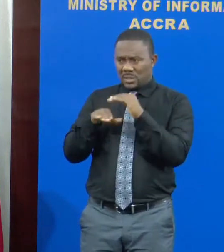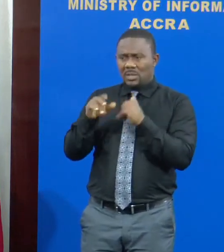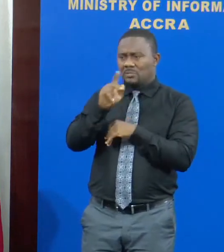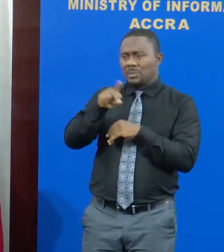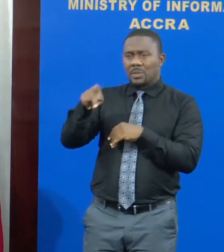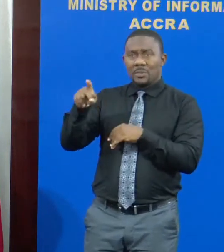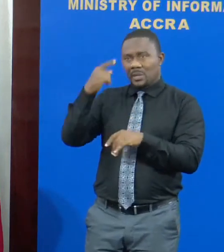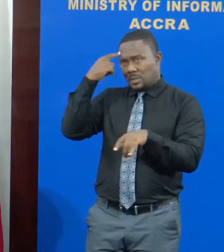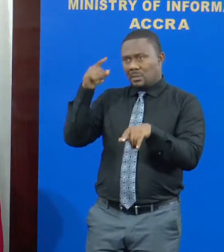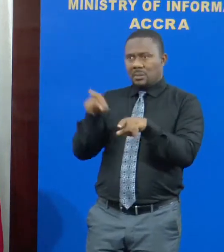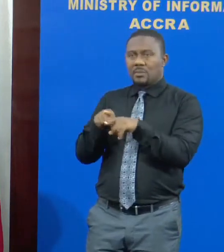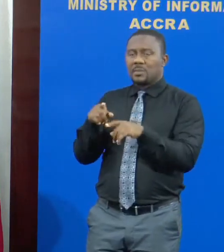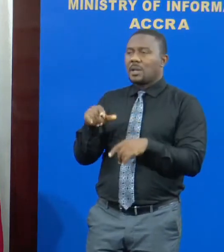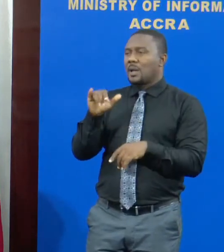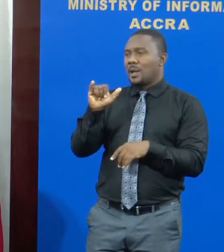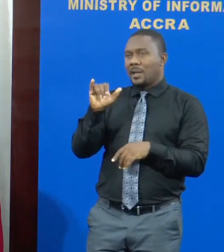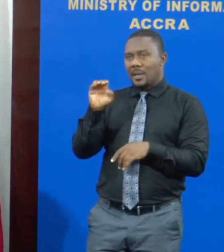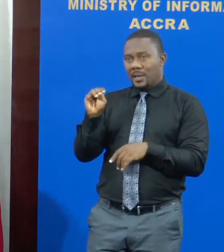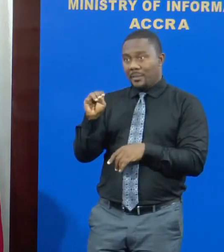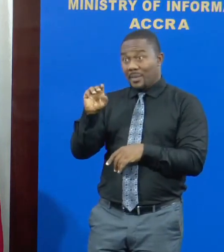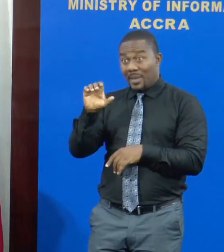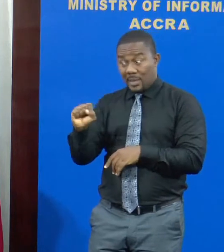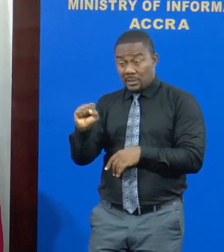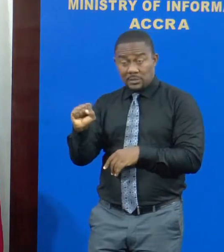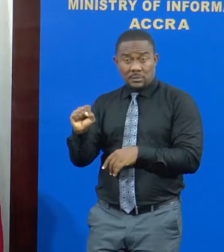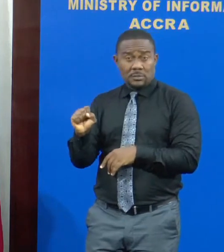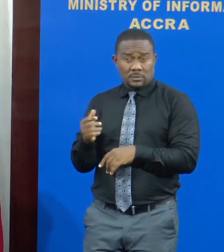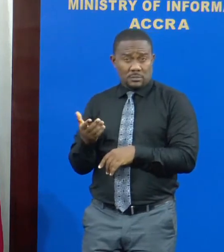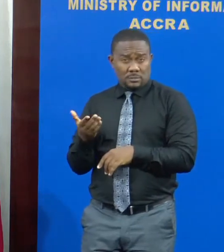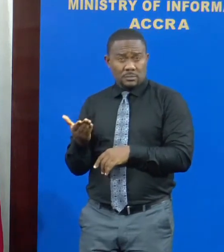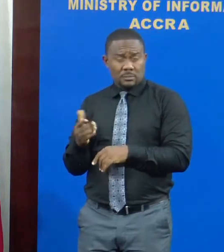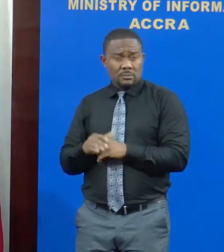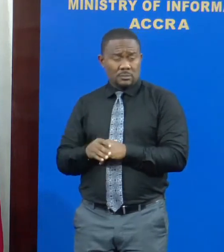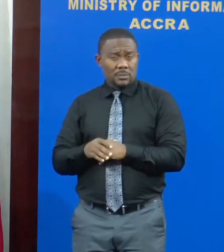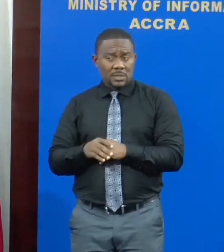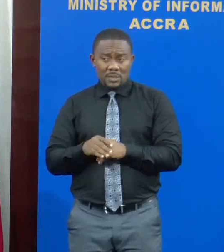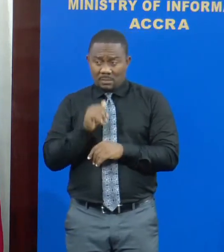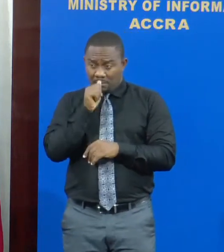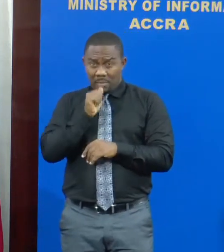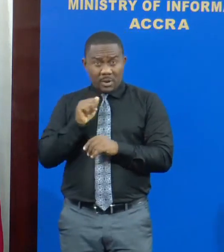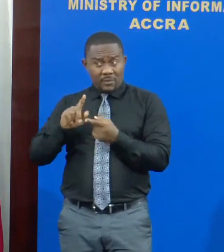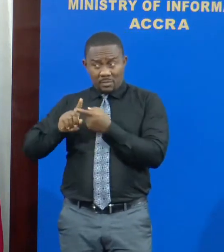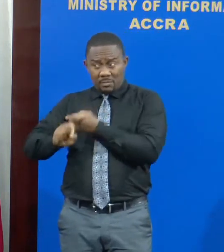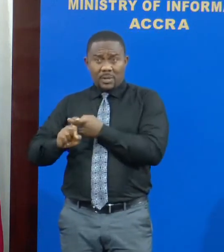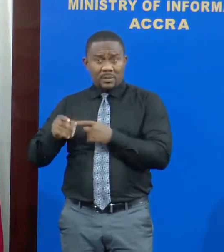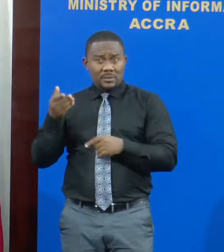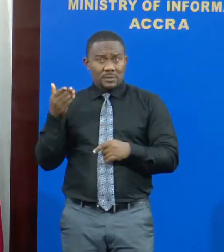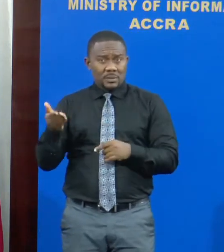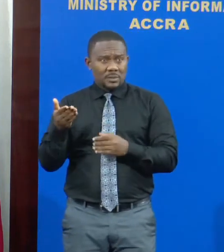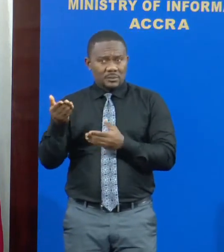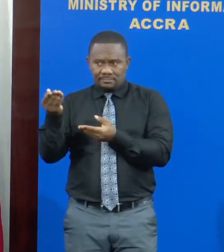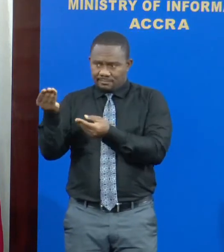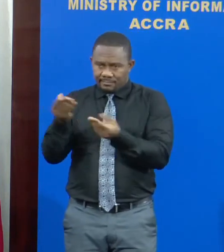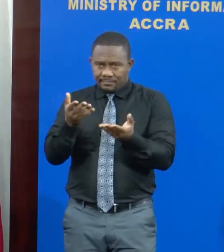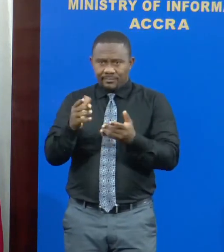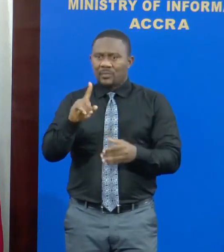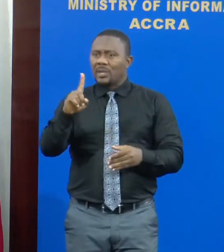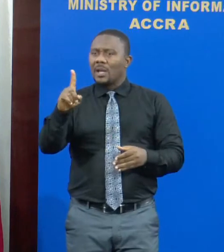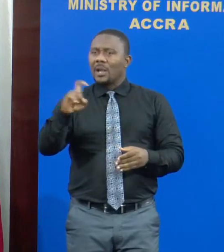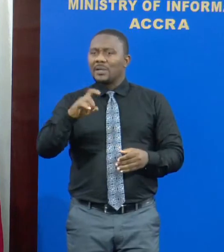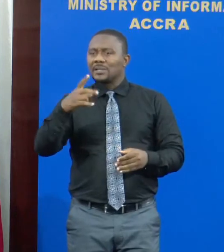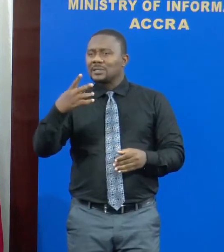PPP agreement with IMS, by which arrangement a private partner was to provide